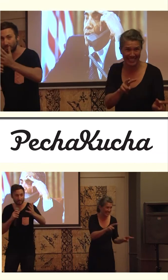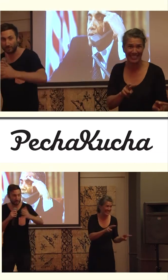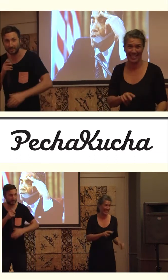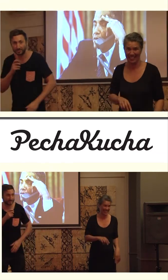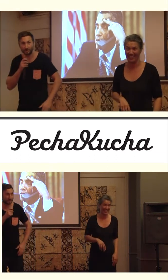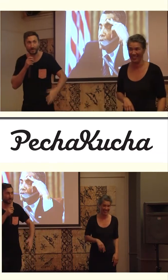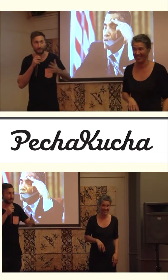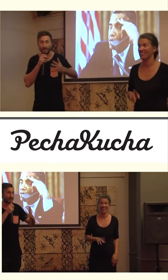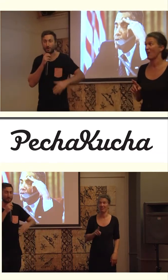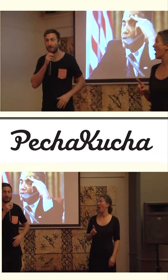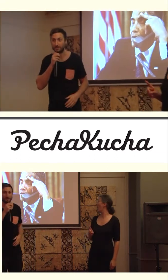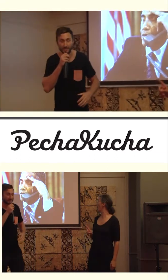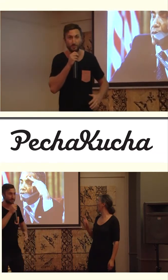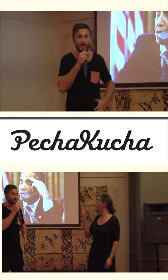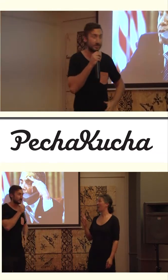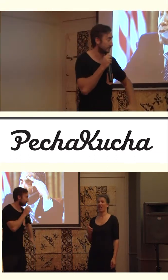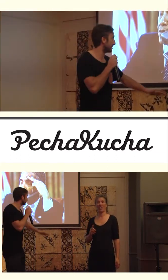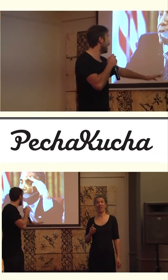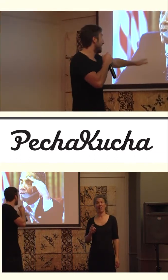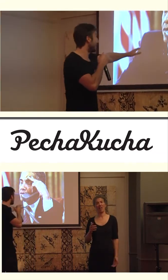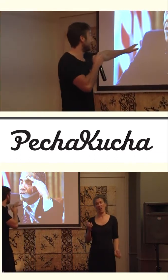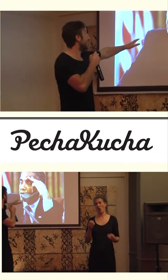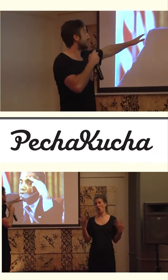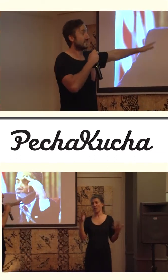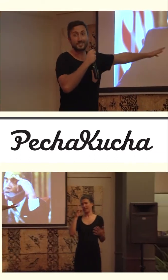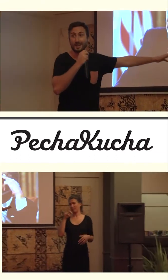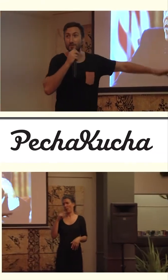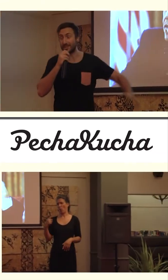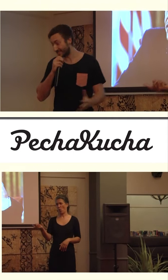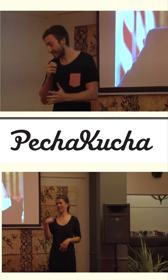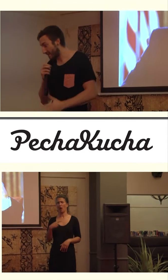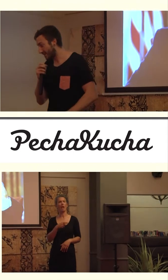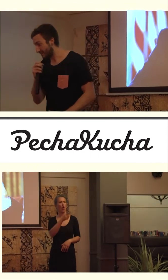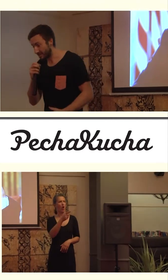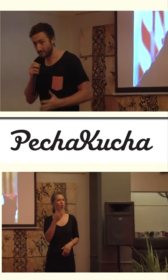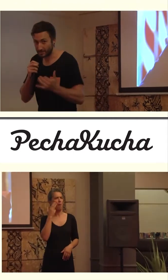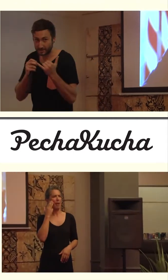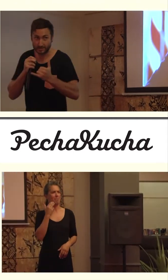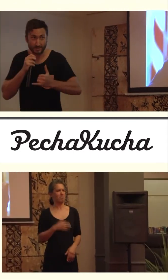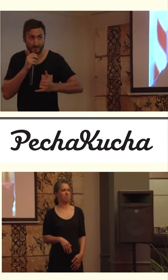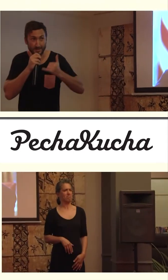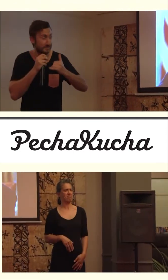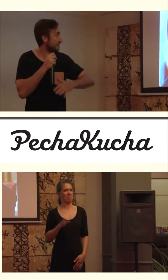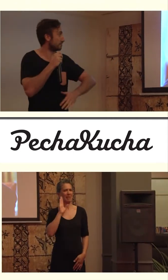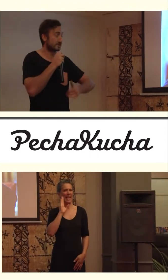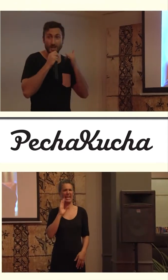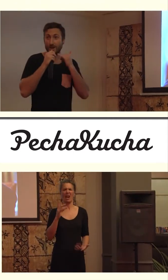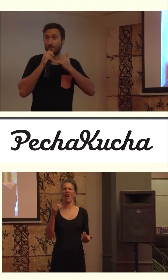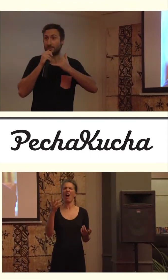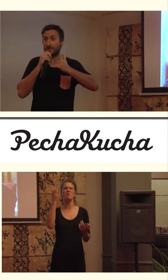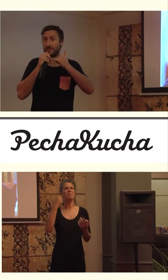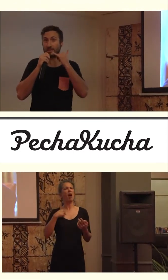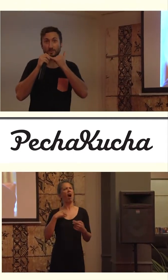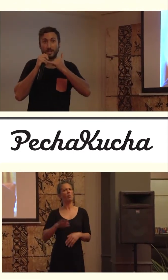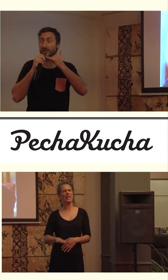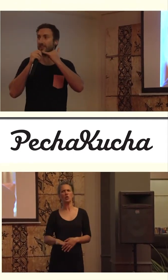one. It's more of an insult. Are my mum's ears painted on? All right. This is about telemarketers. An example is, I'll be